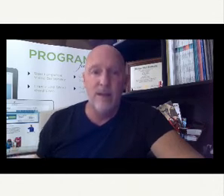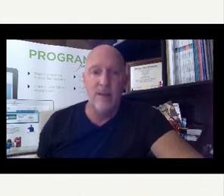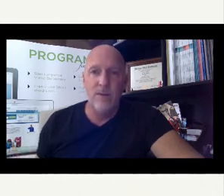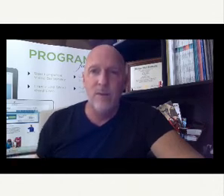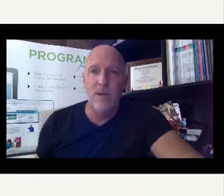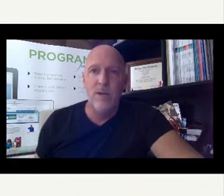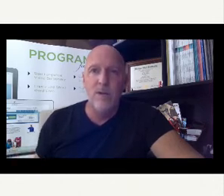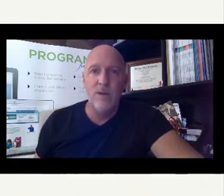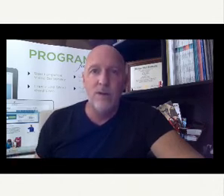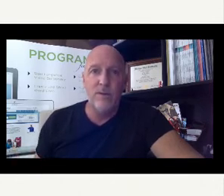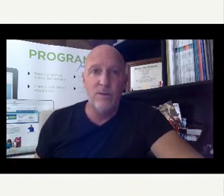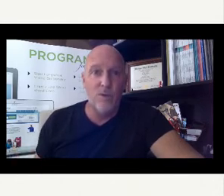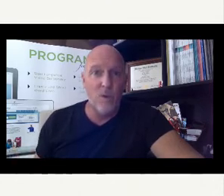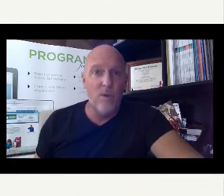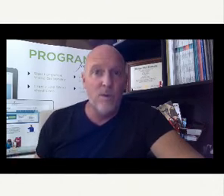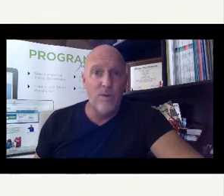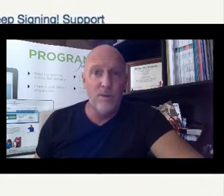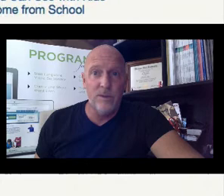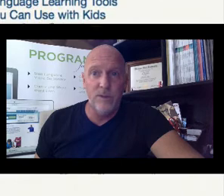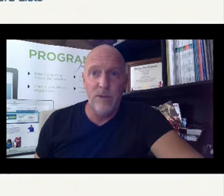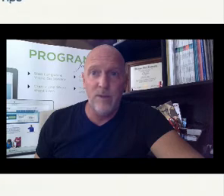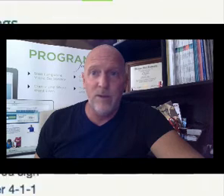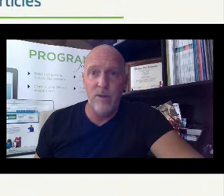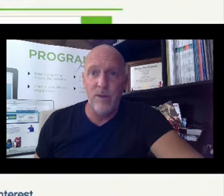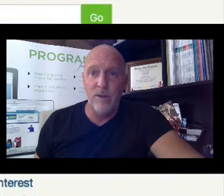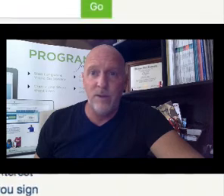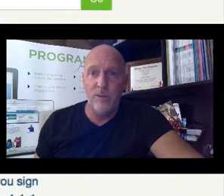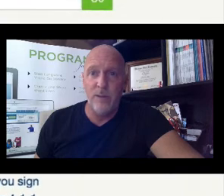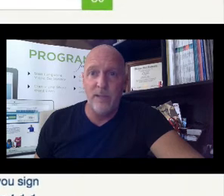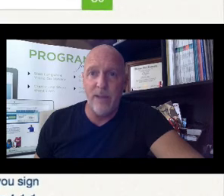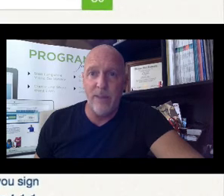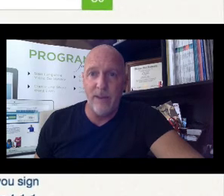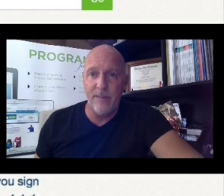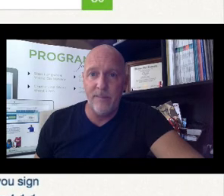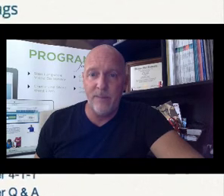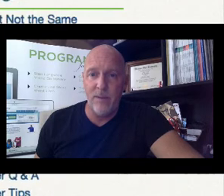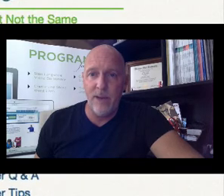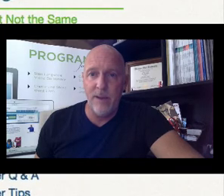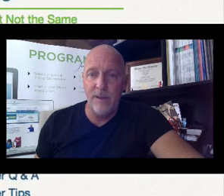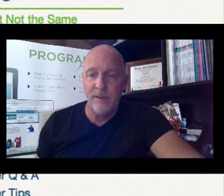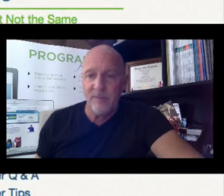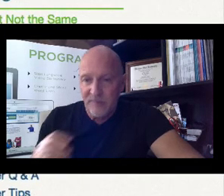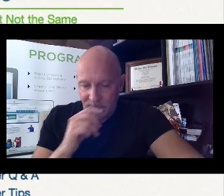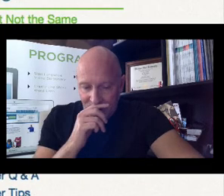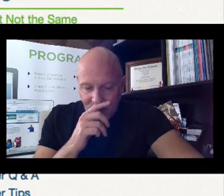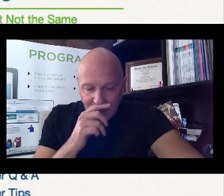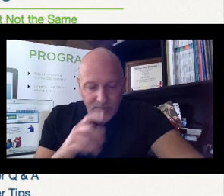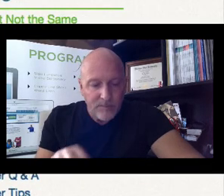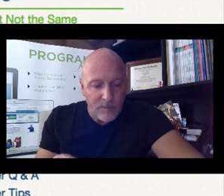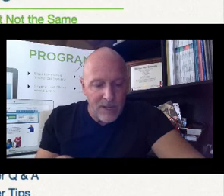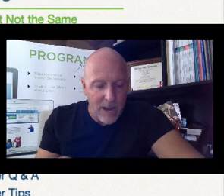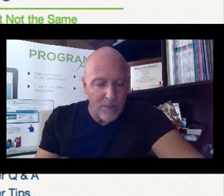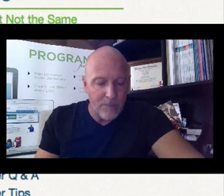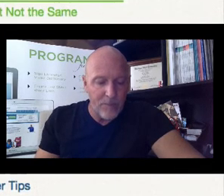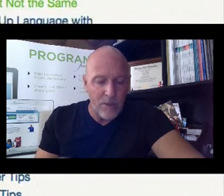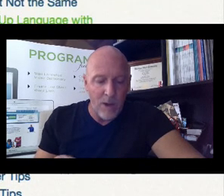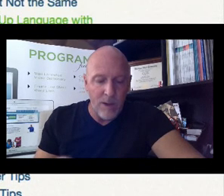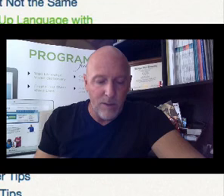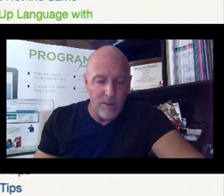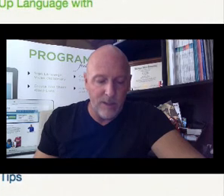So you can scroll through and search that way, or you can search by topic. Okay. Now, another thing is